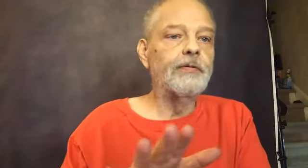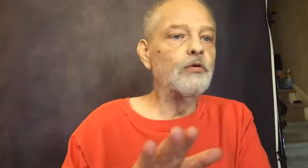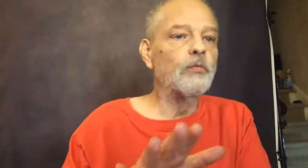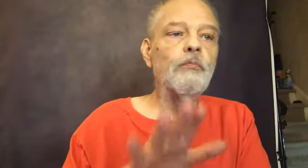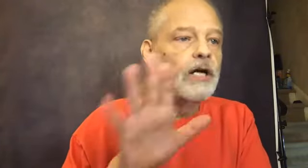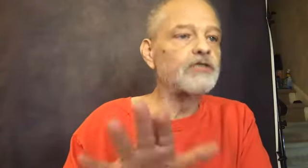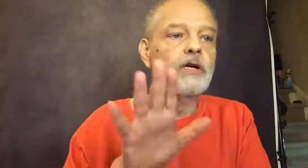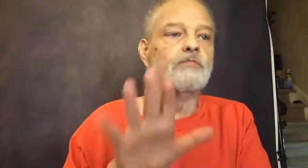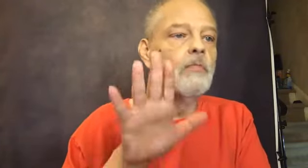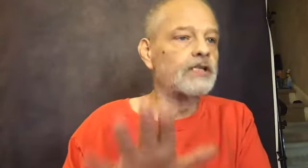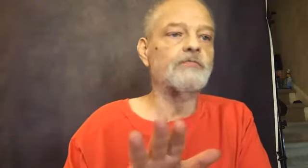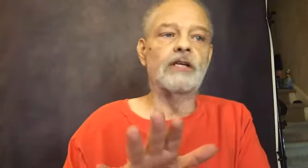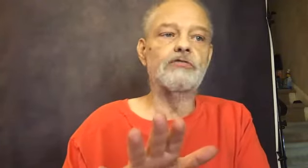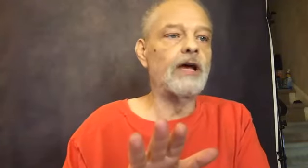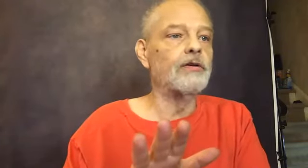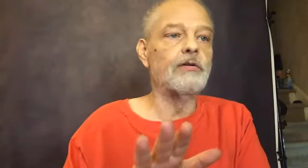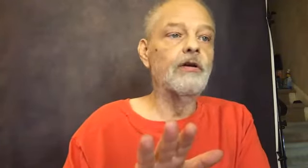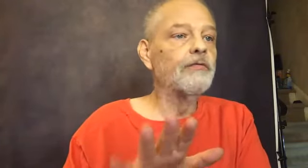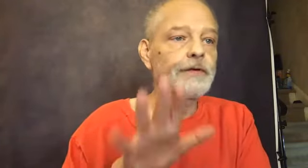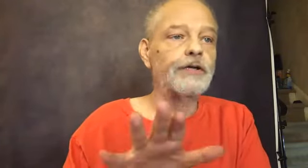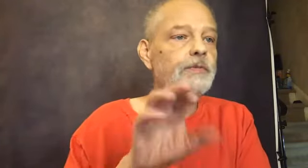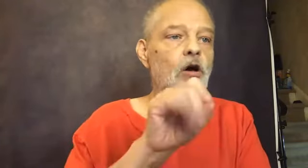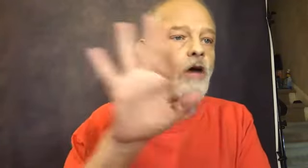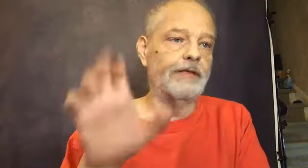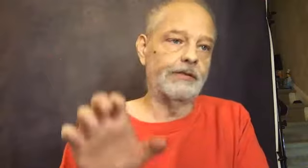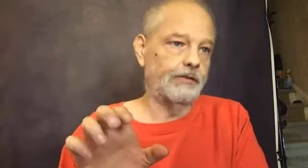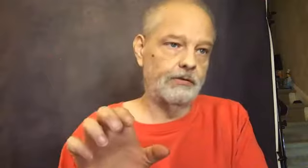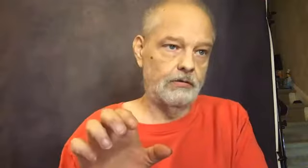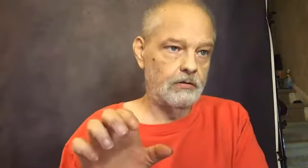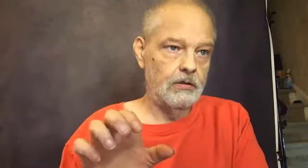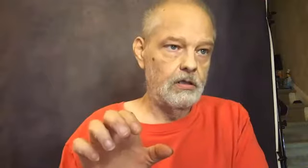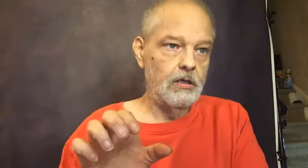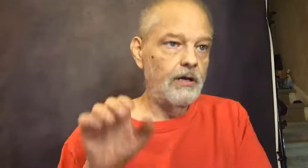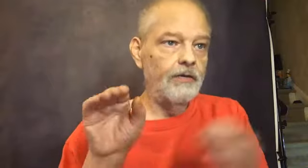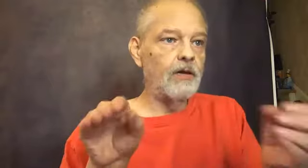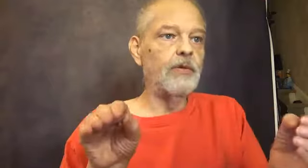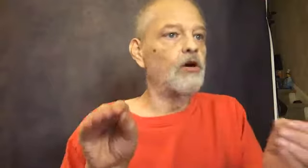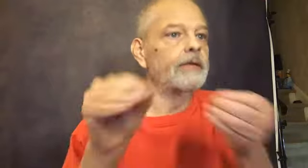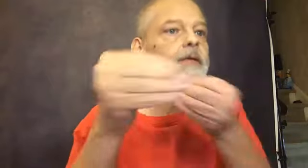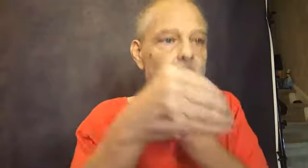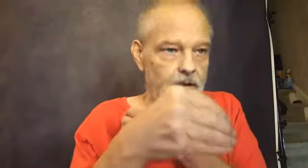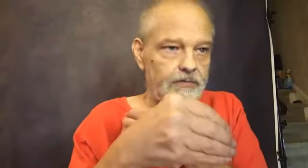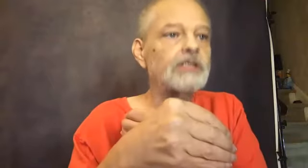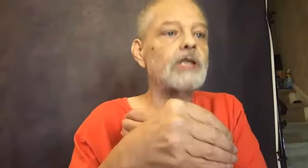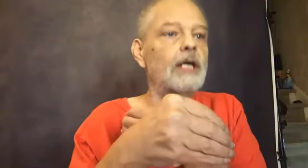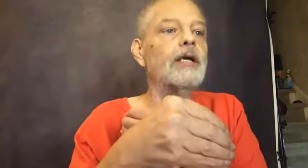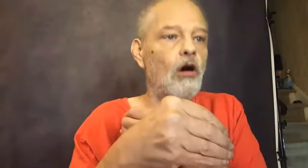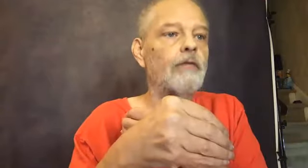people would much rather fingerspell office than be caught dead signing